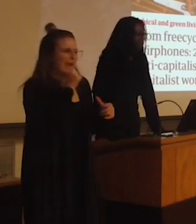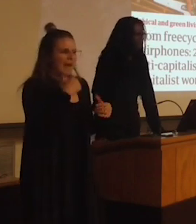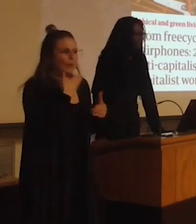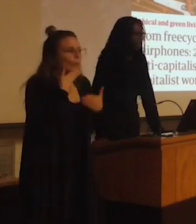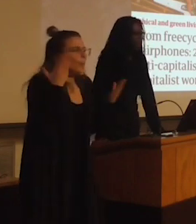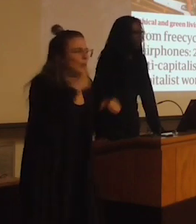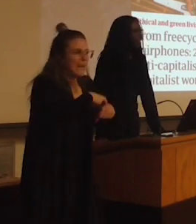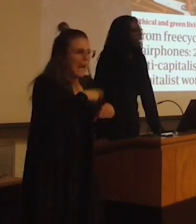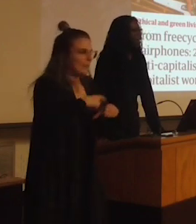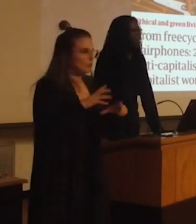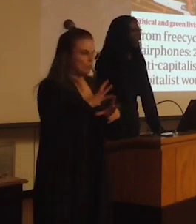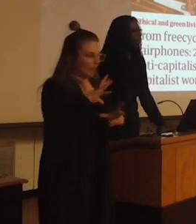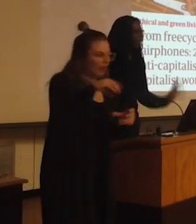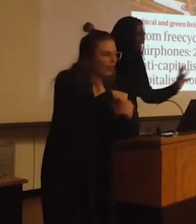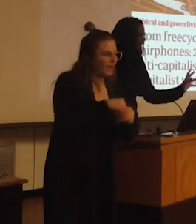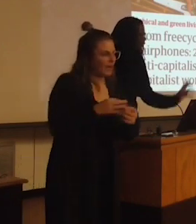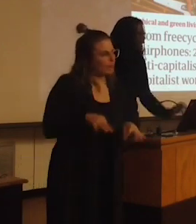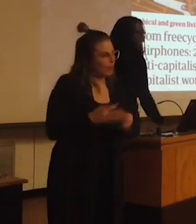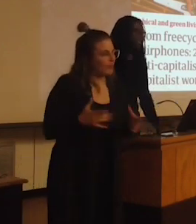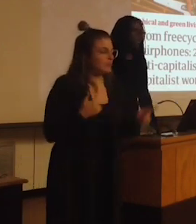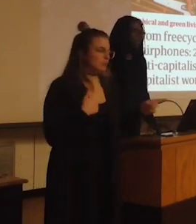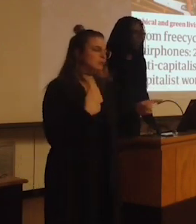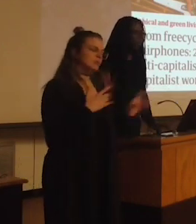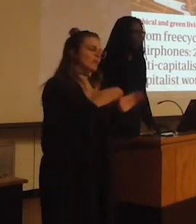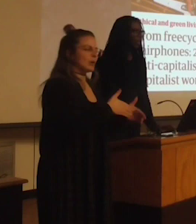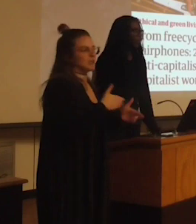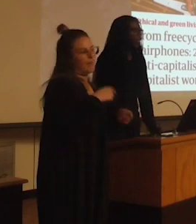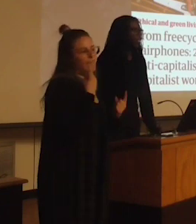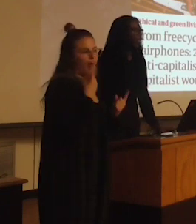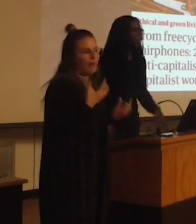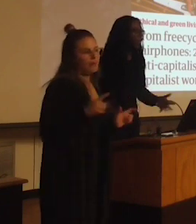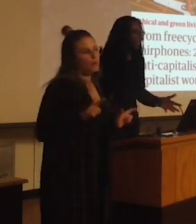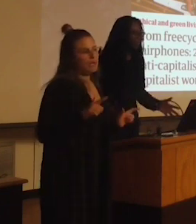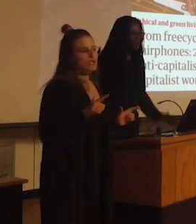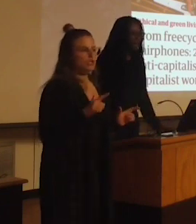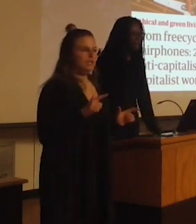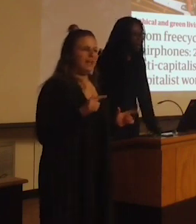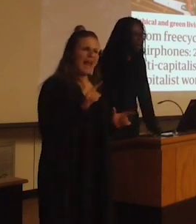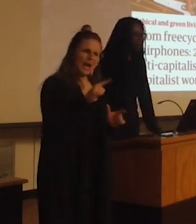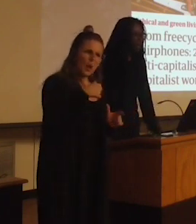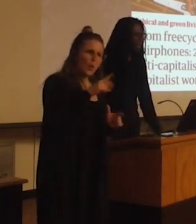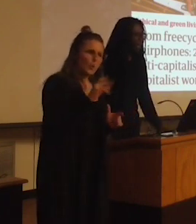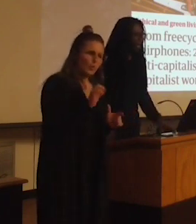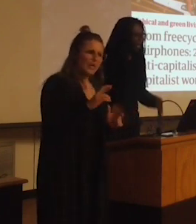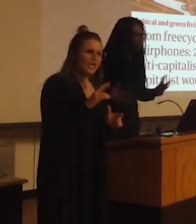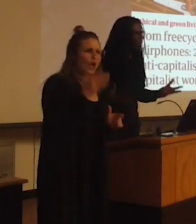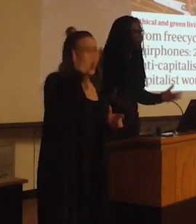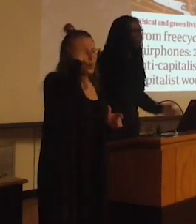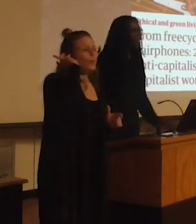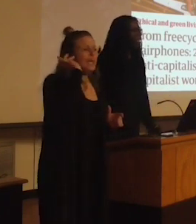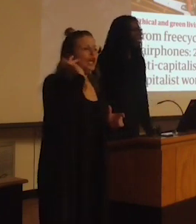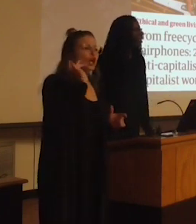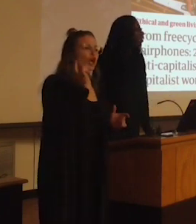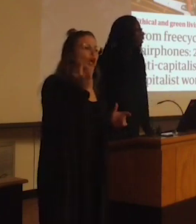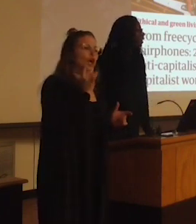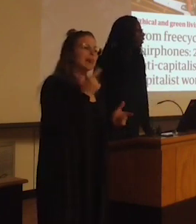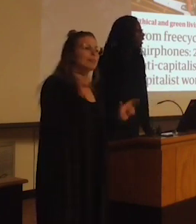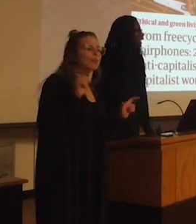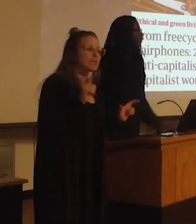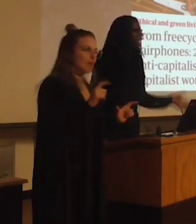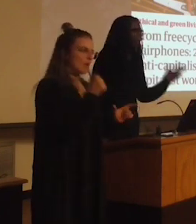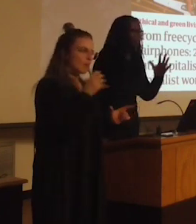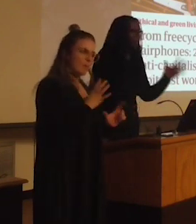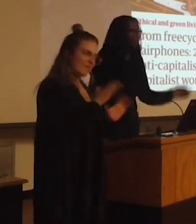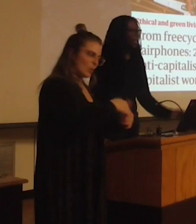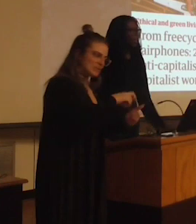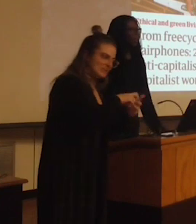important, and so she really cares about Black liberation and queer liberation and women's liberation and all of these human focused issues, and so